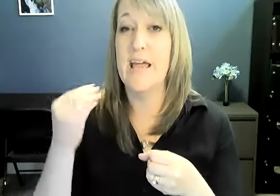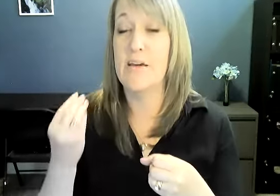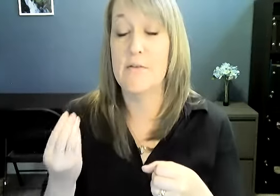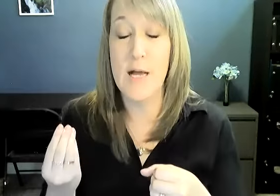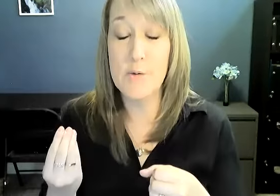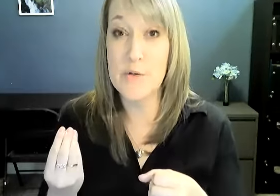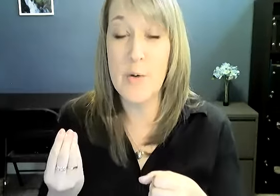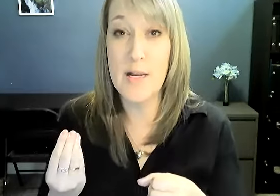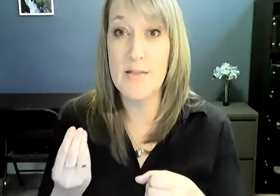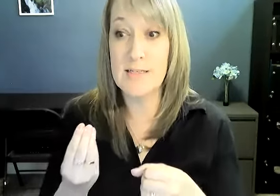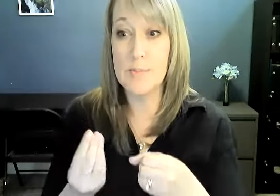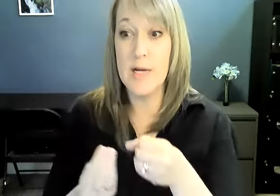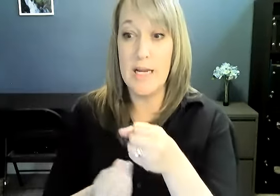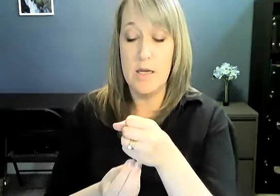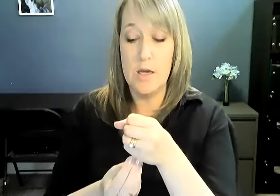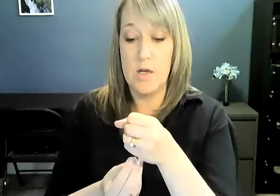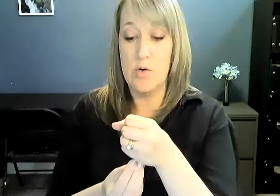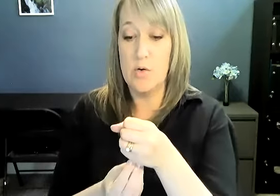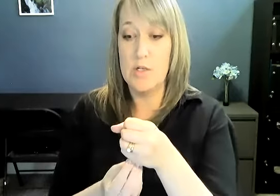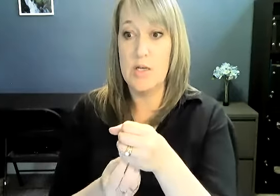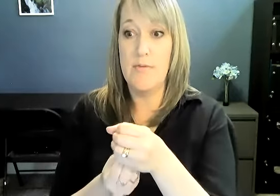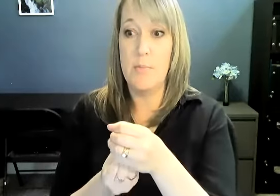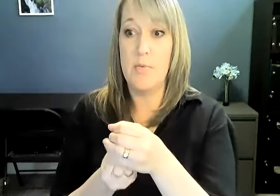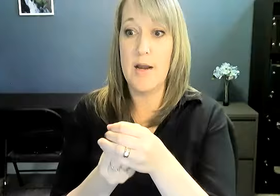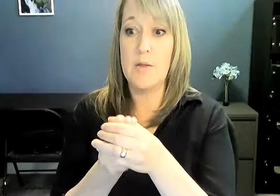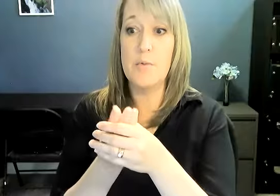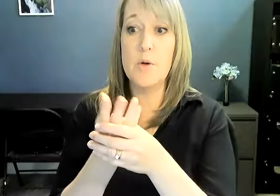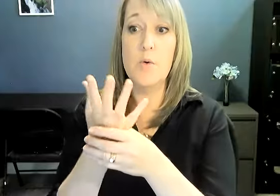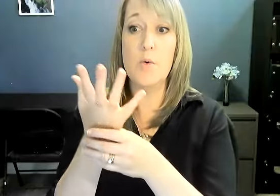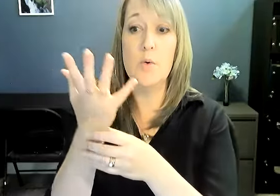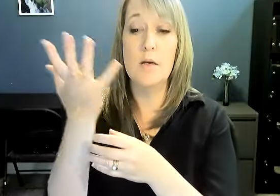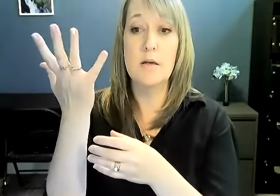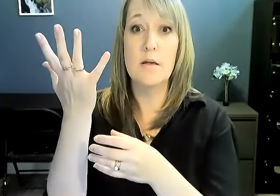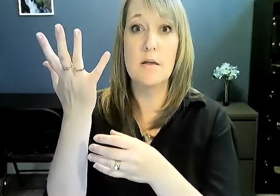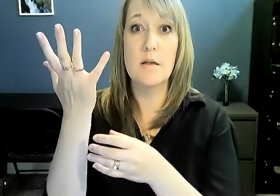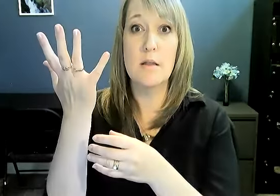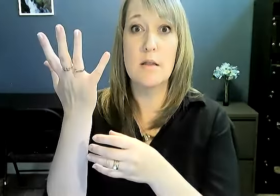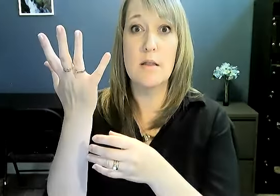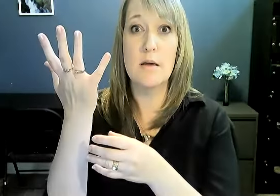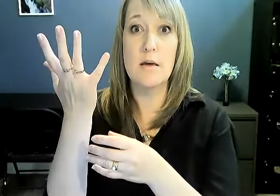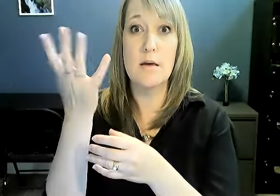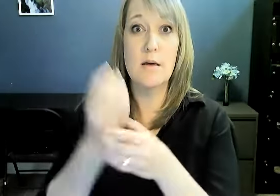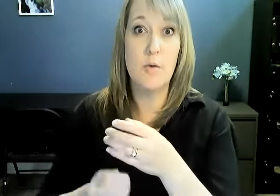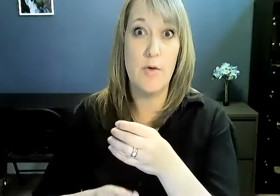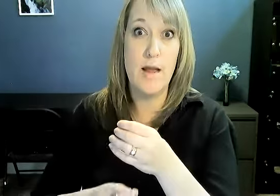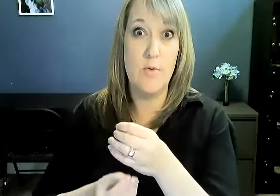like flowers growing in the spring, you're going to have it break through the ground.